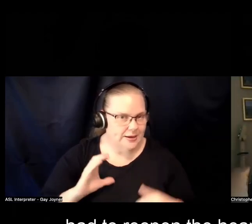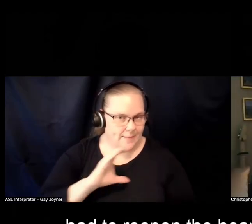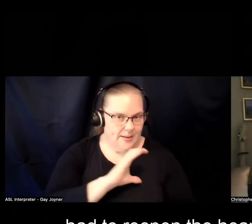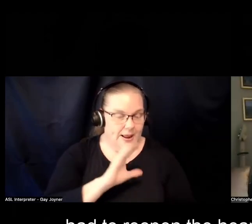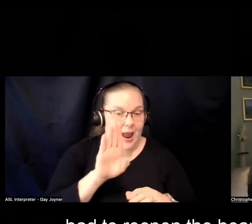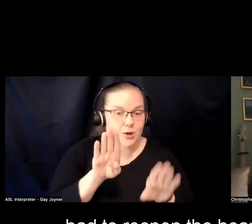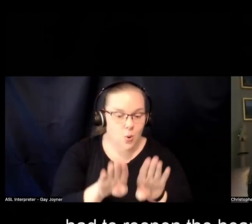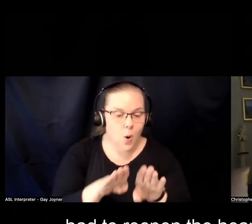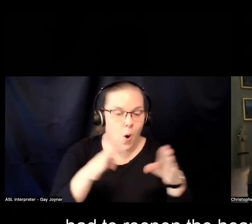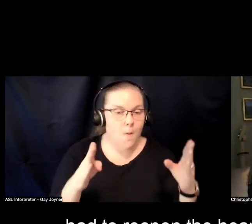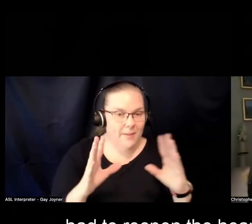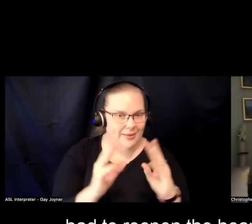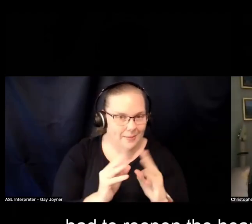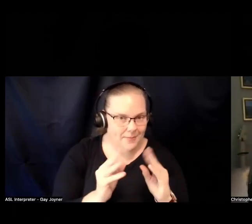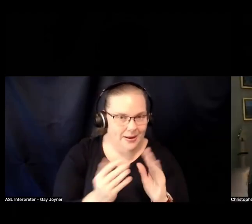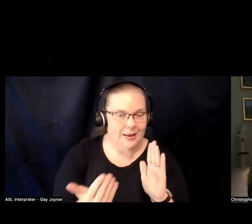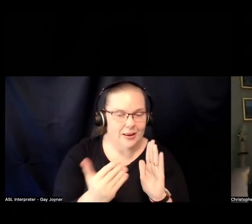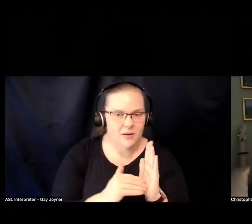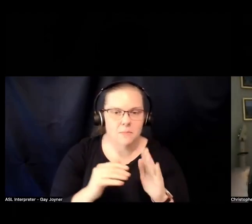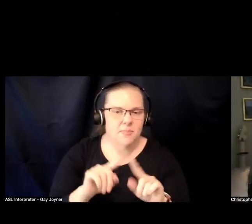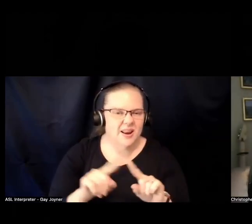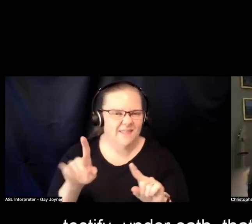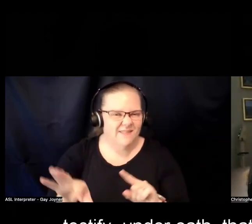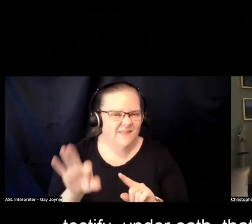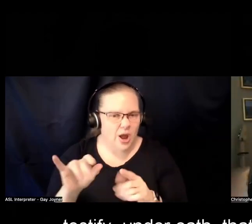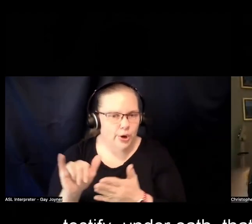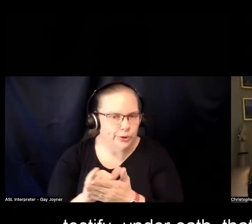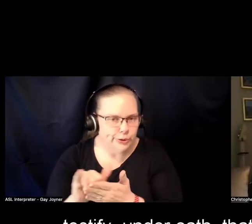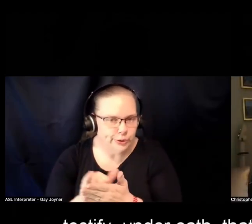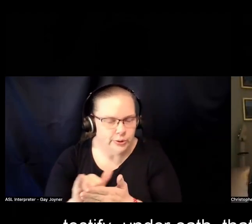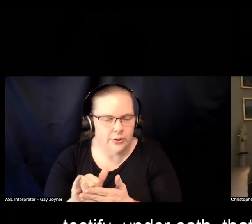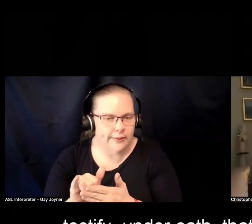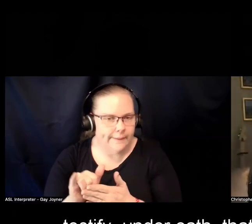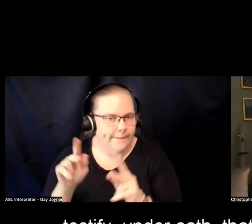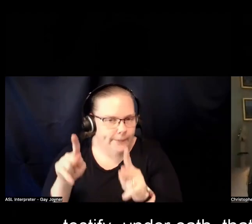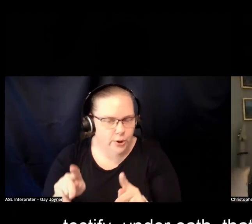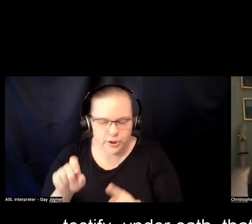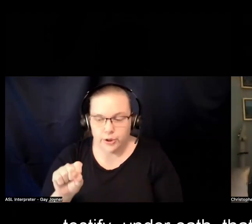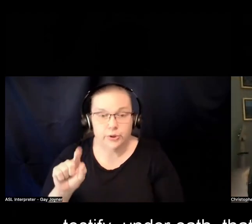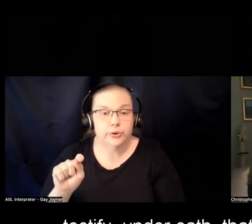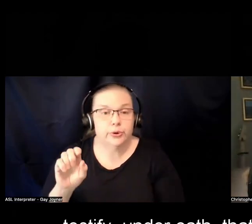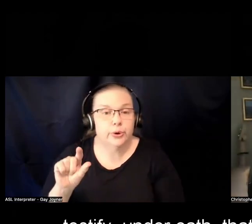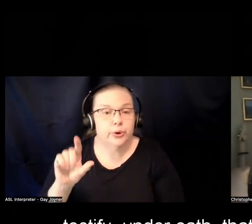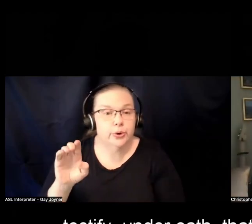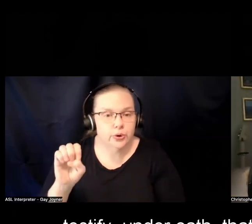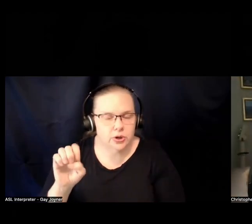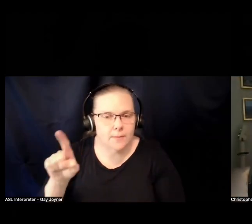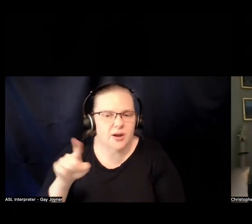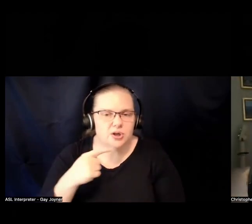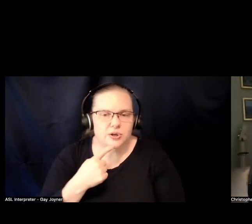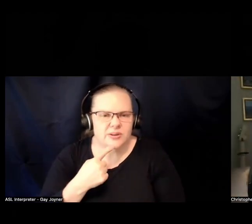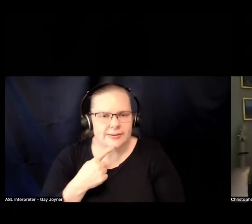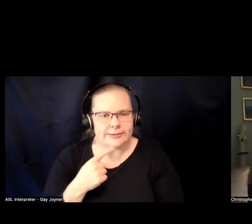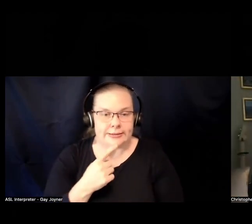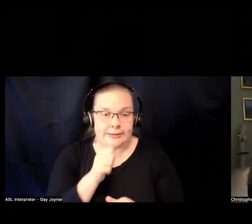Senator McCarthy had found this stooge from New York who would testify under oath that Anna Rosenberg was secretly a